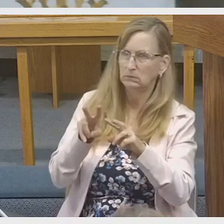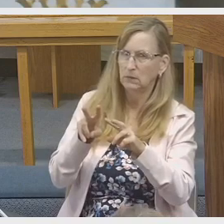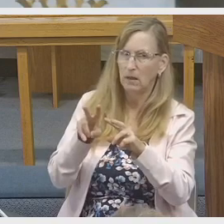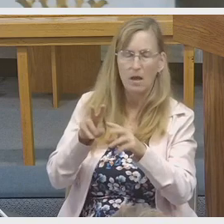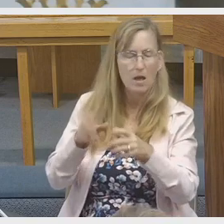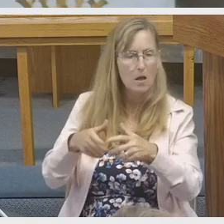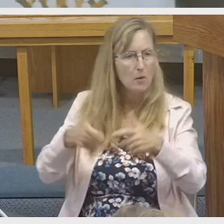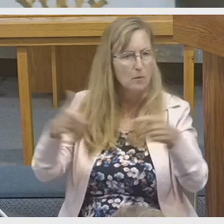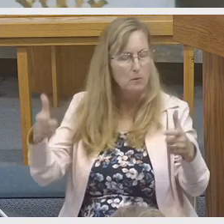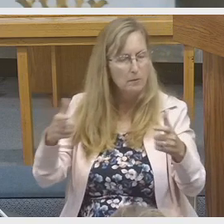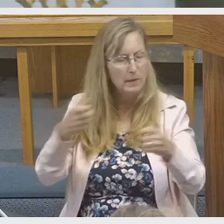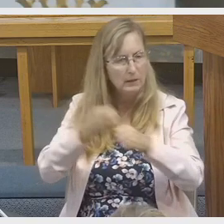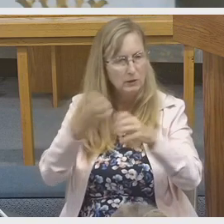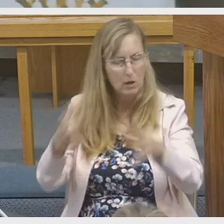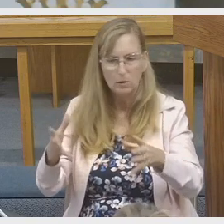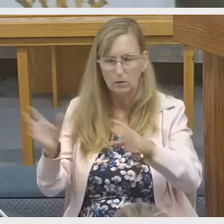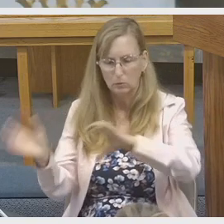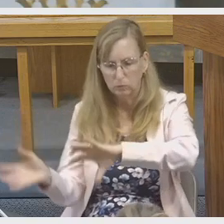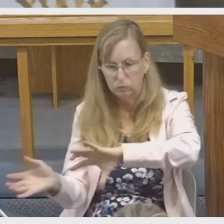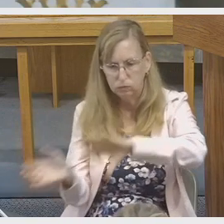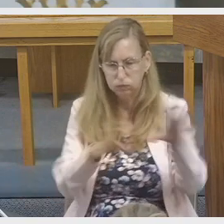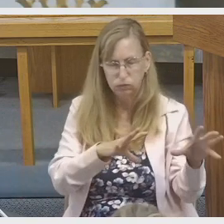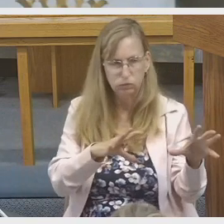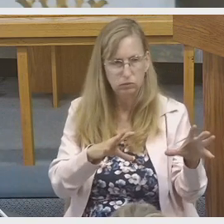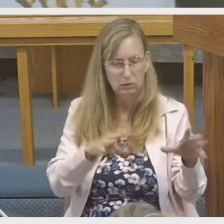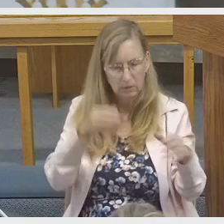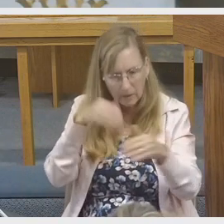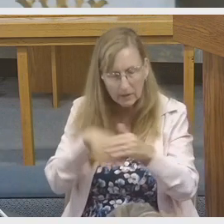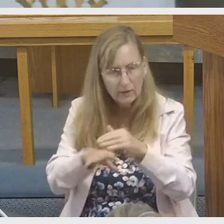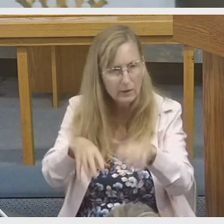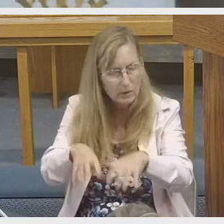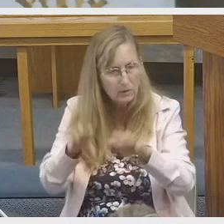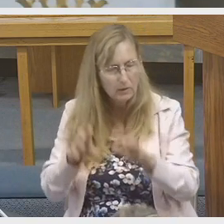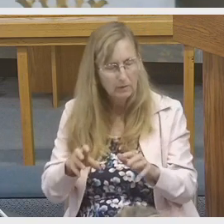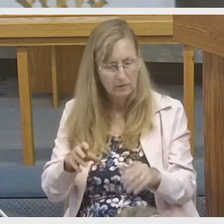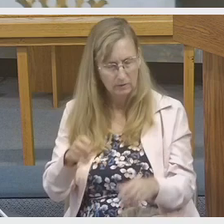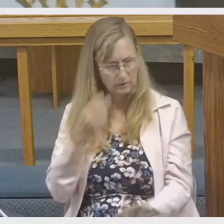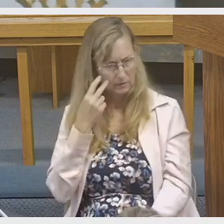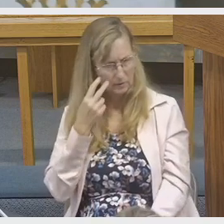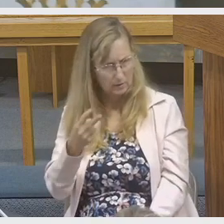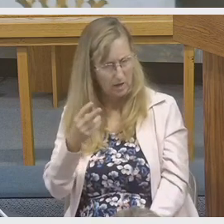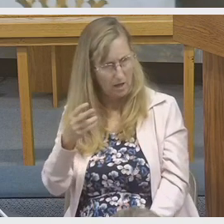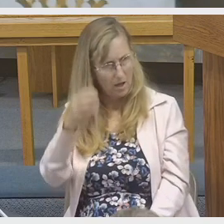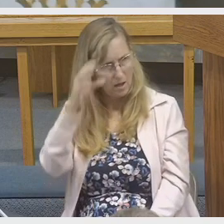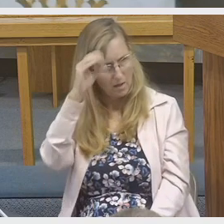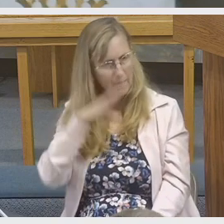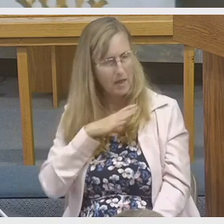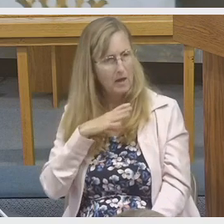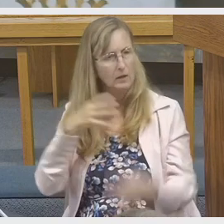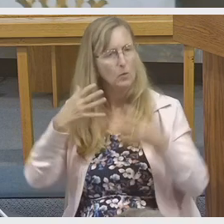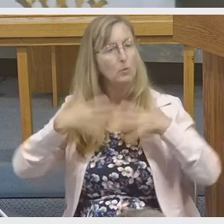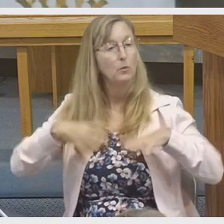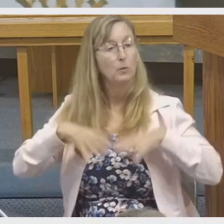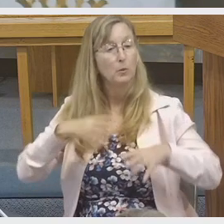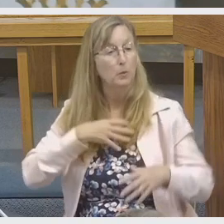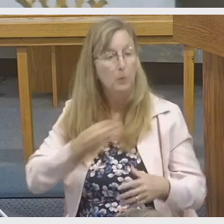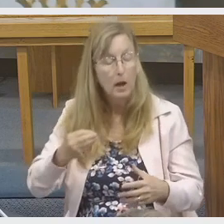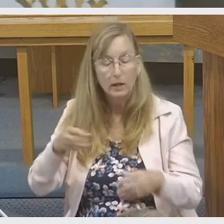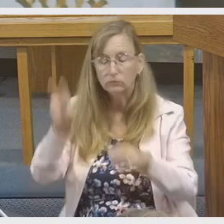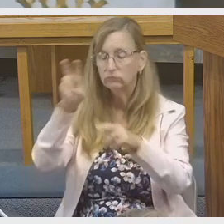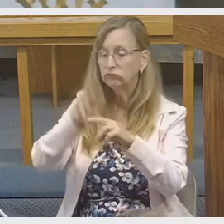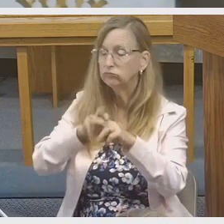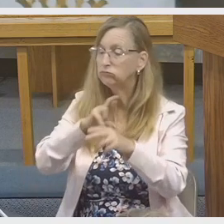rolled away. As they entered the tomb, they saw a young man dressed in a white robe sitting on the right side,